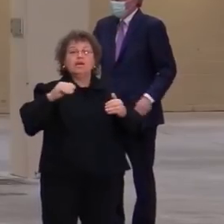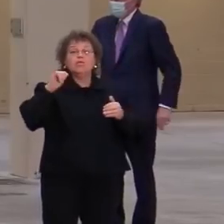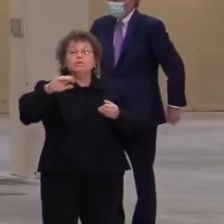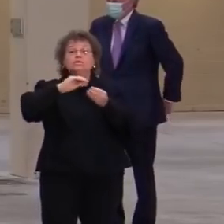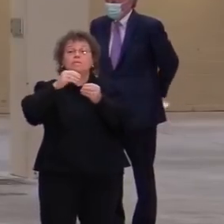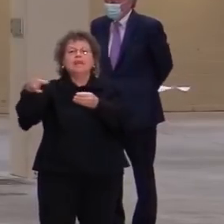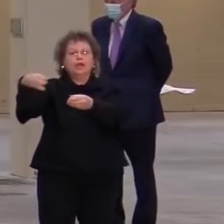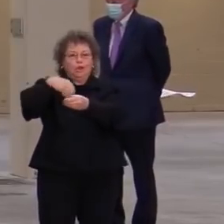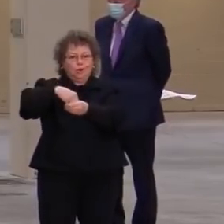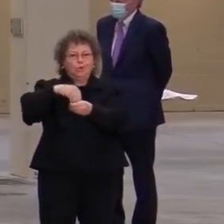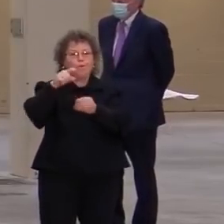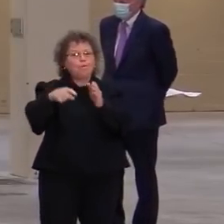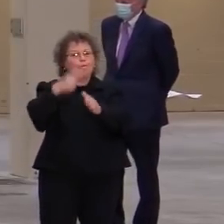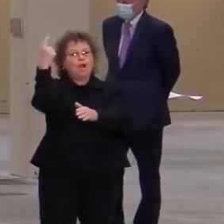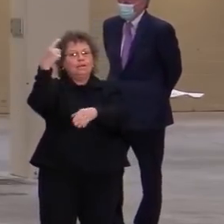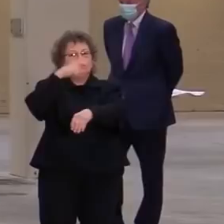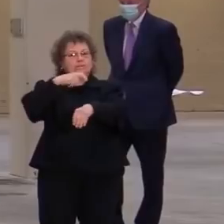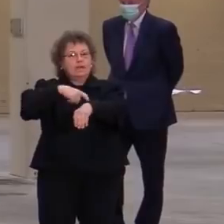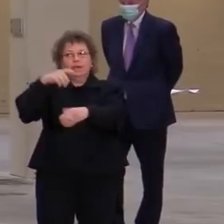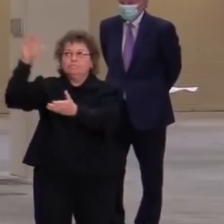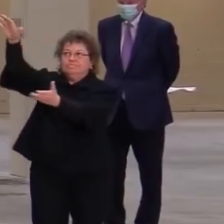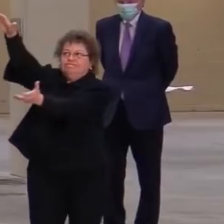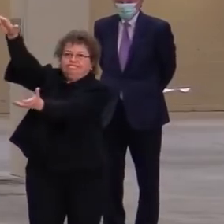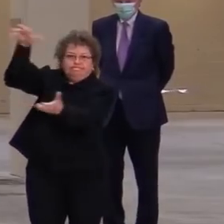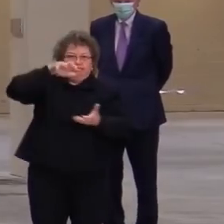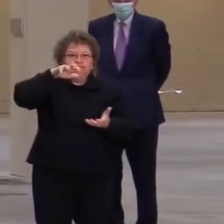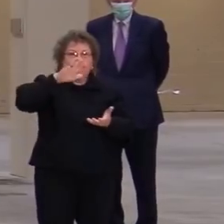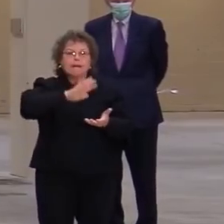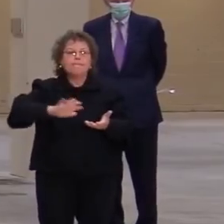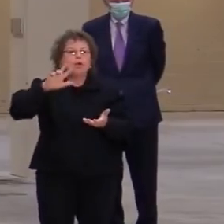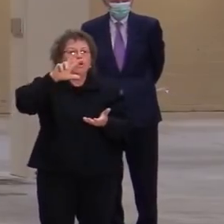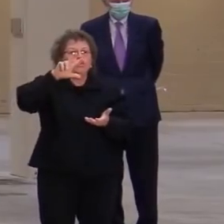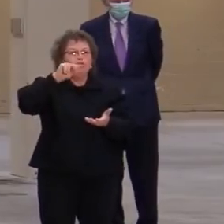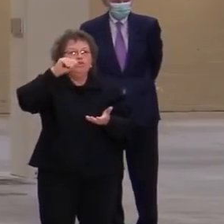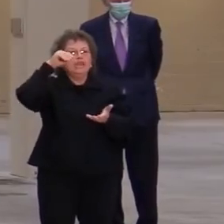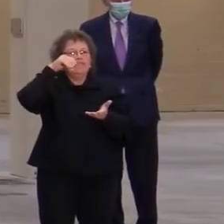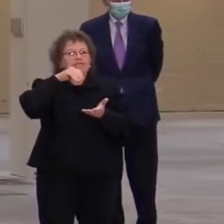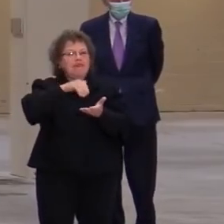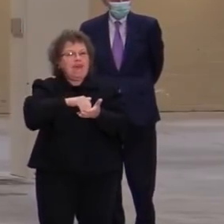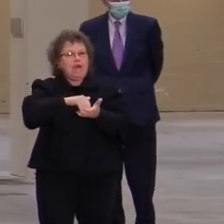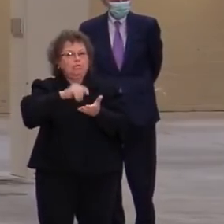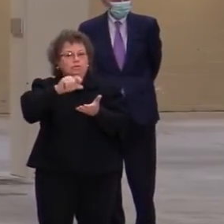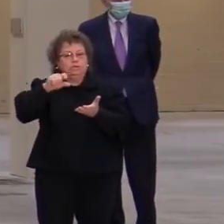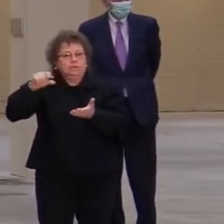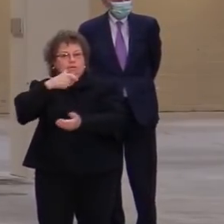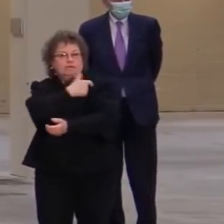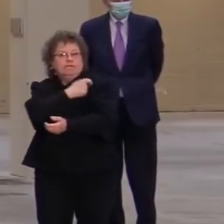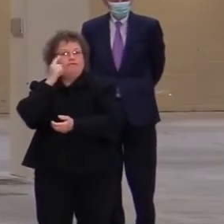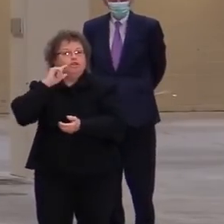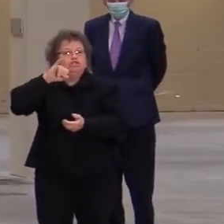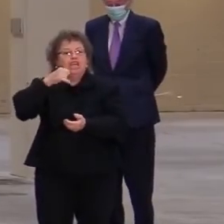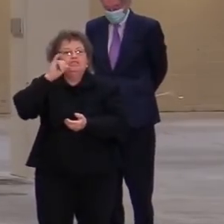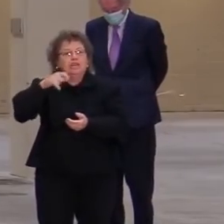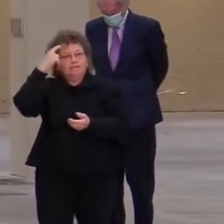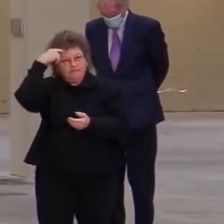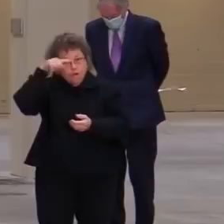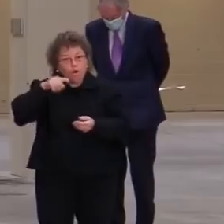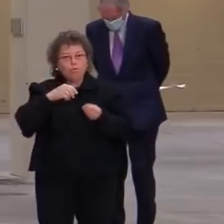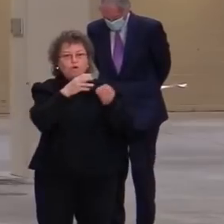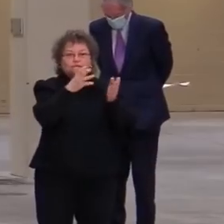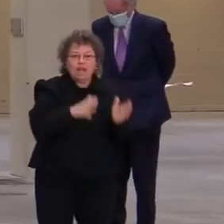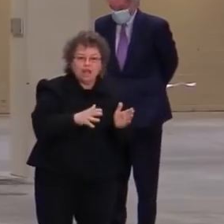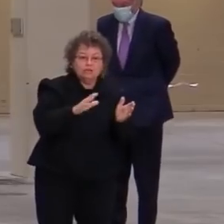numbers also include a one-time shipment of about 30,000 vaccines for J&J for providers, and